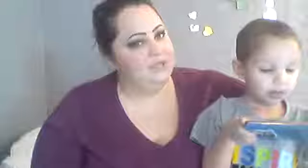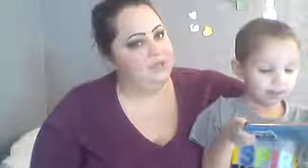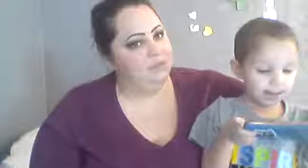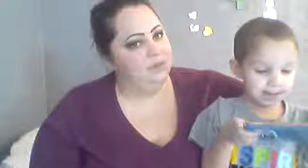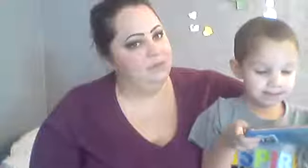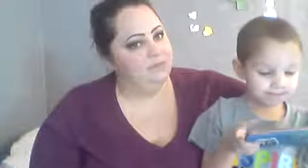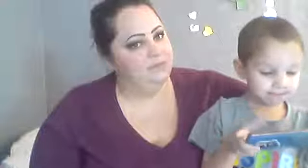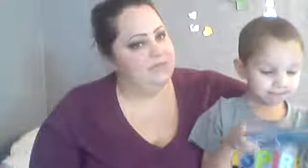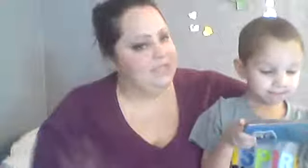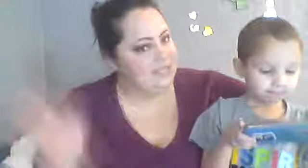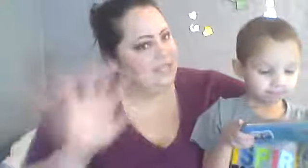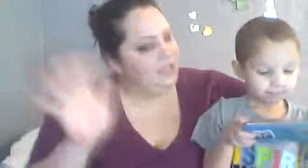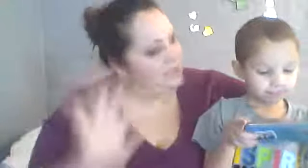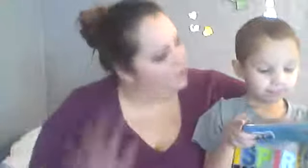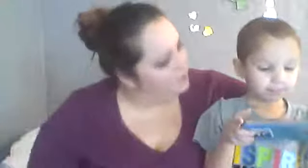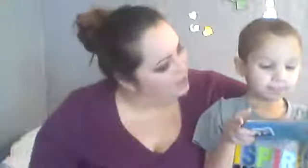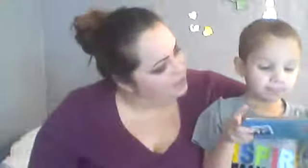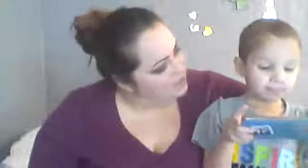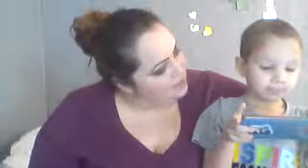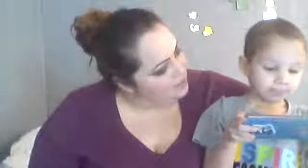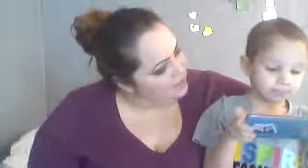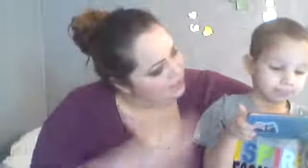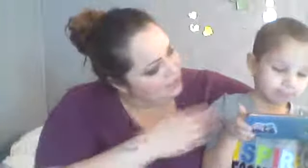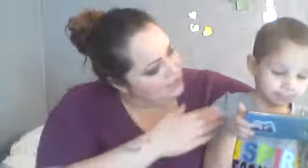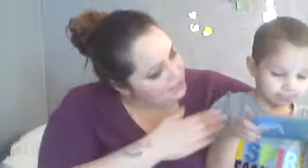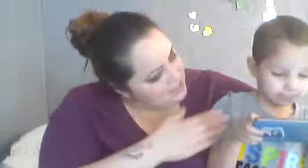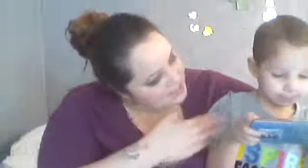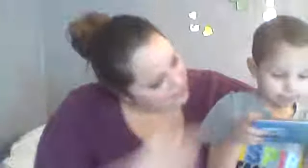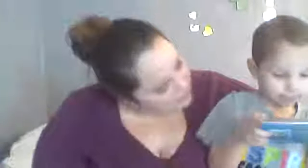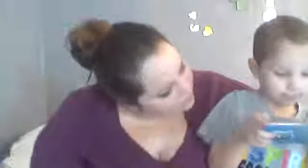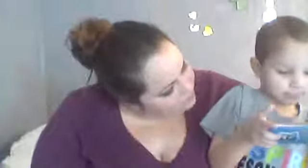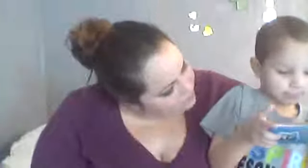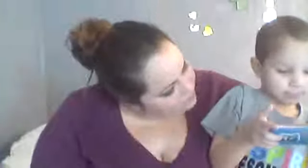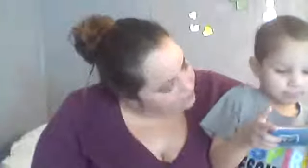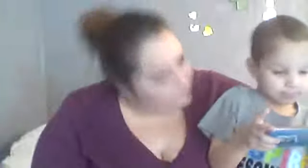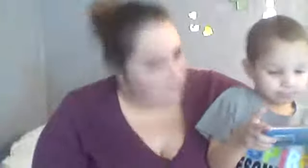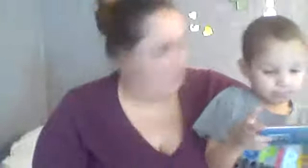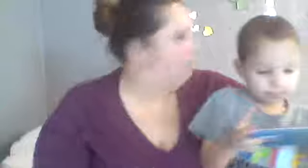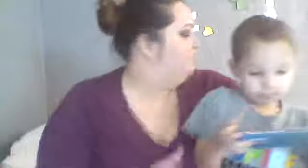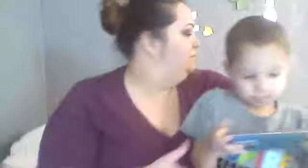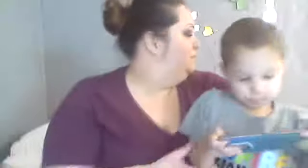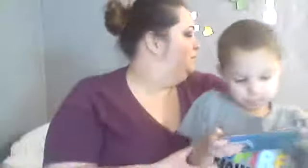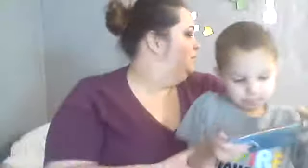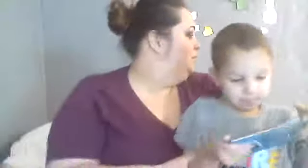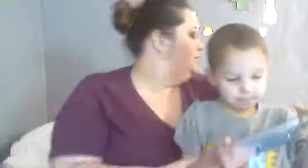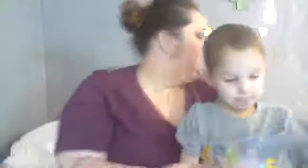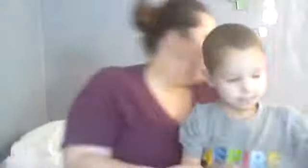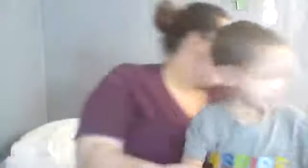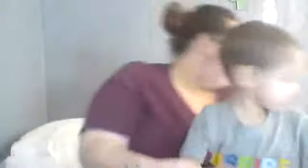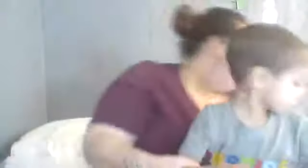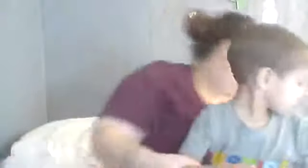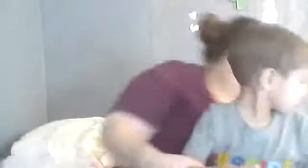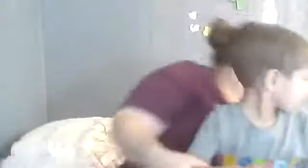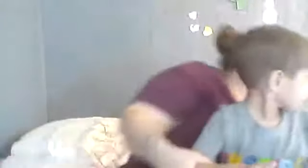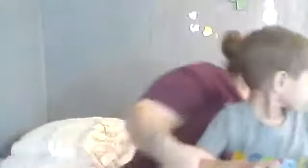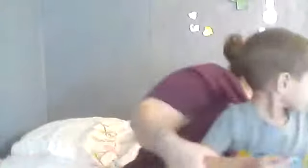Sicky boy. Say see you. Can you say see you? No? You don't want to?